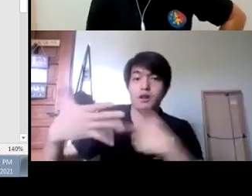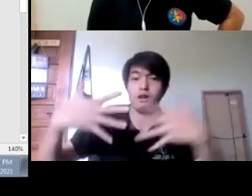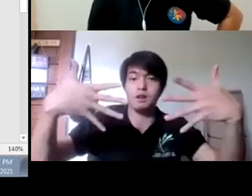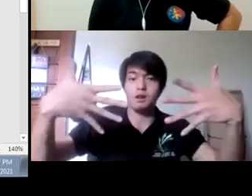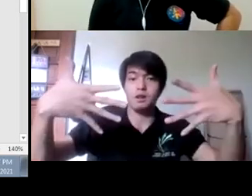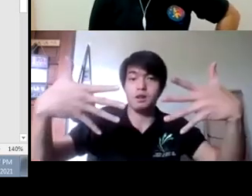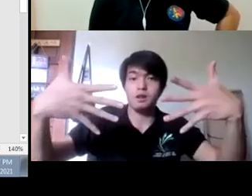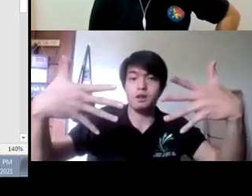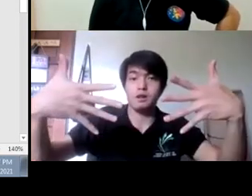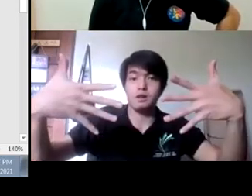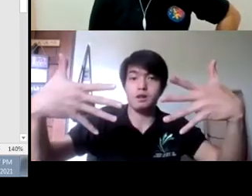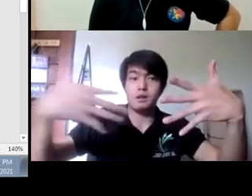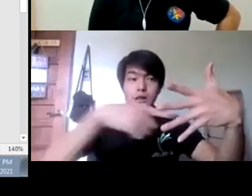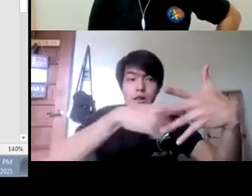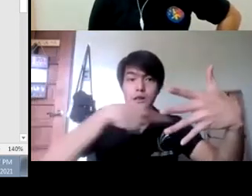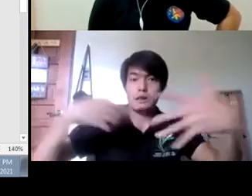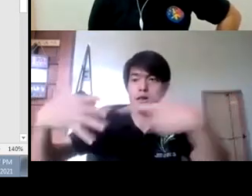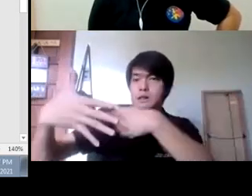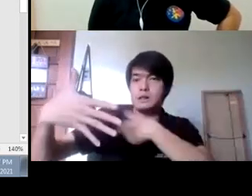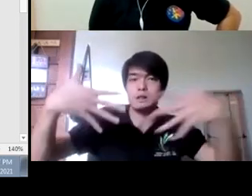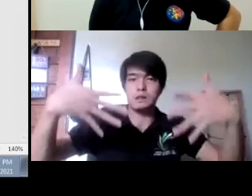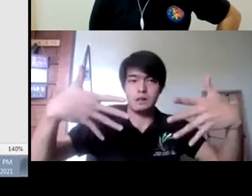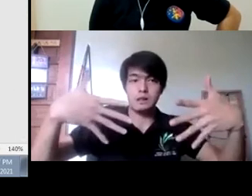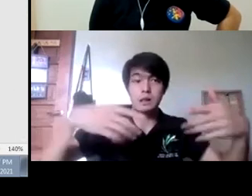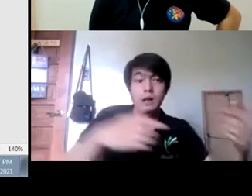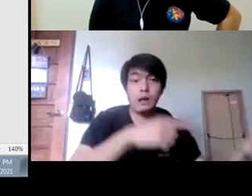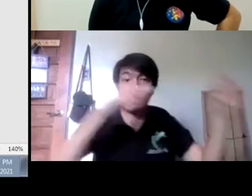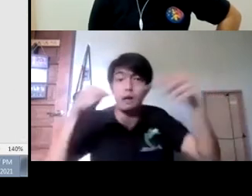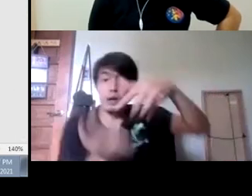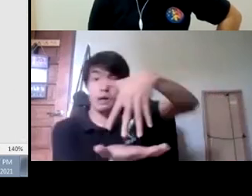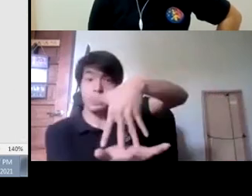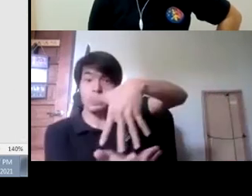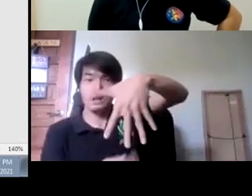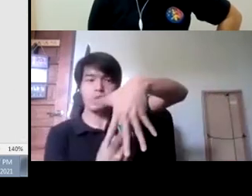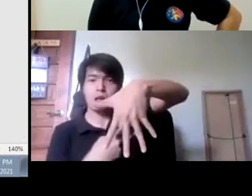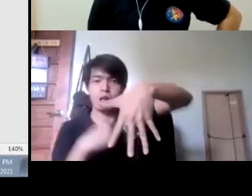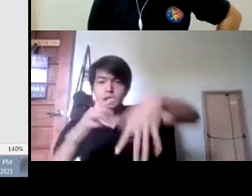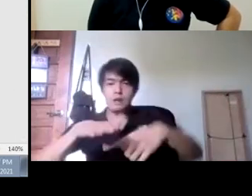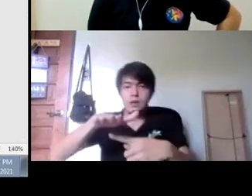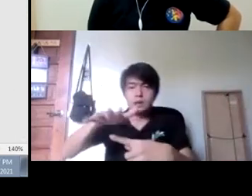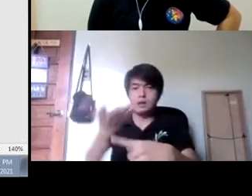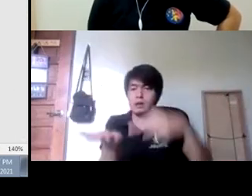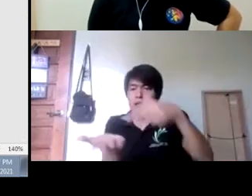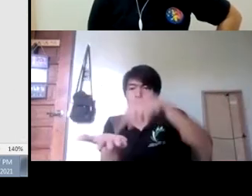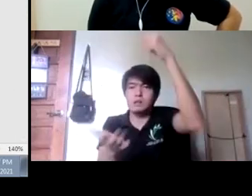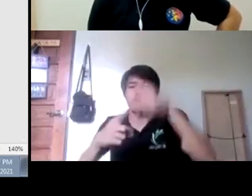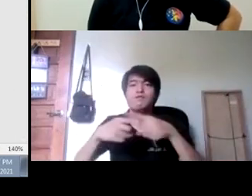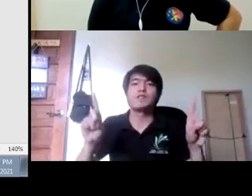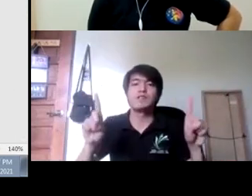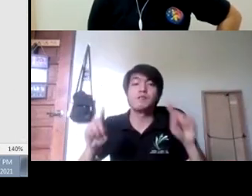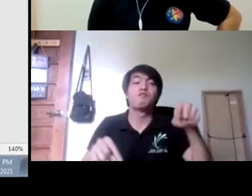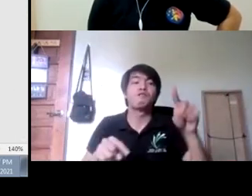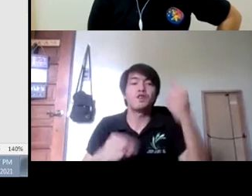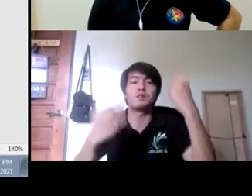First is already, because this is the starting hand shape. It's inward. And then